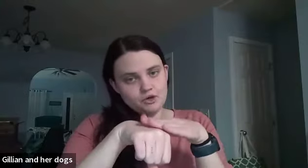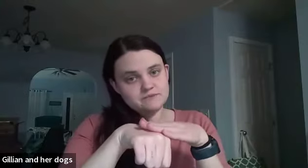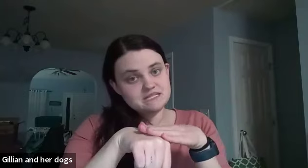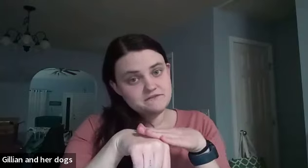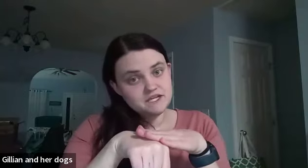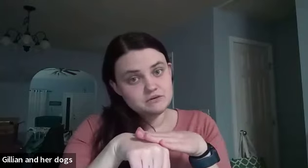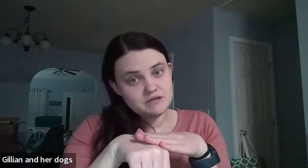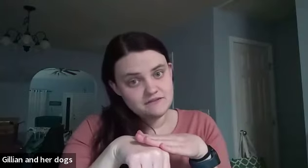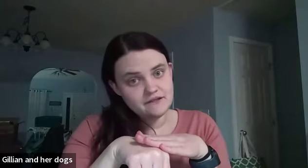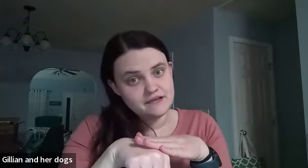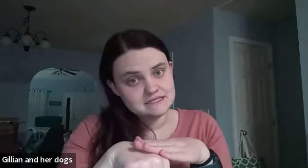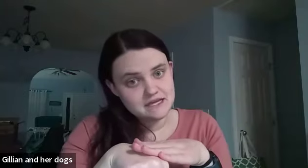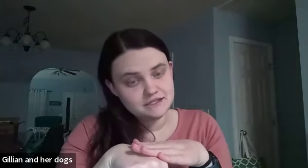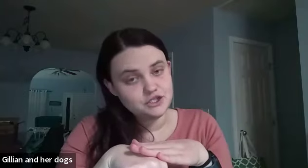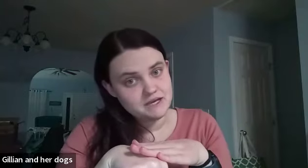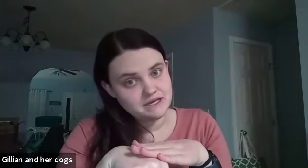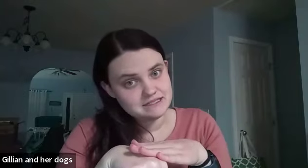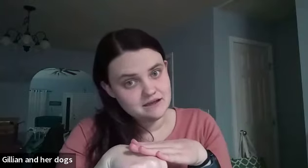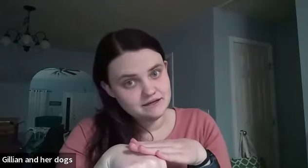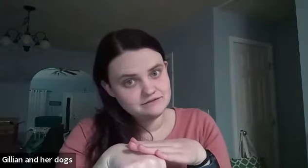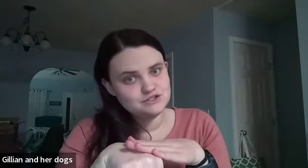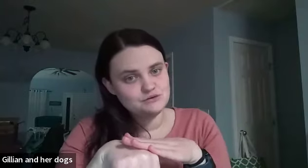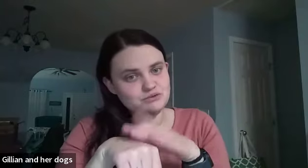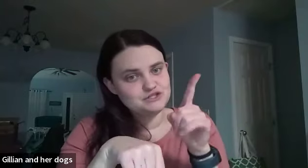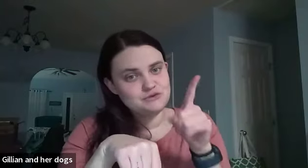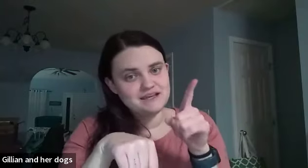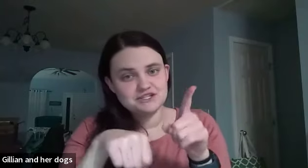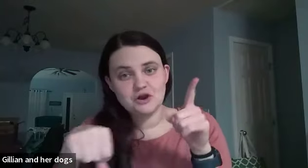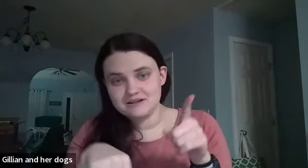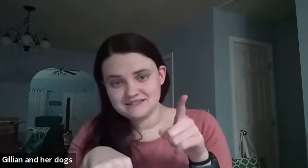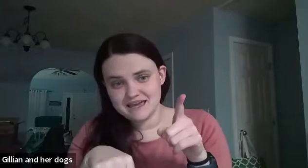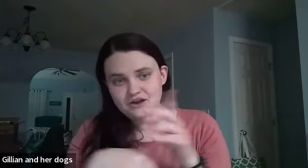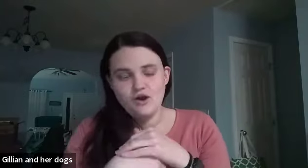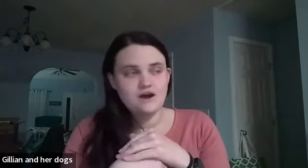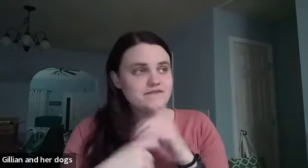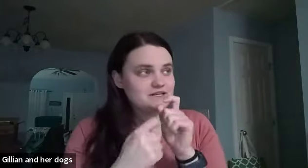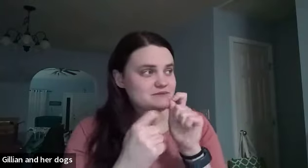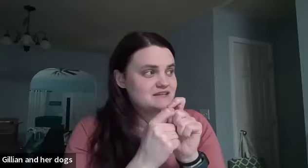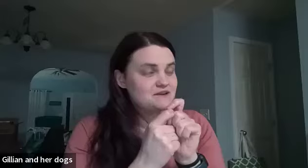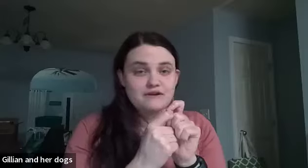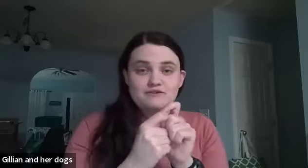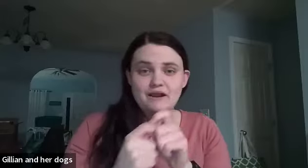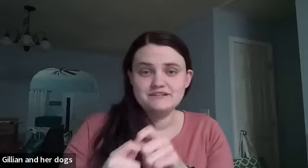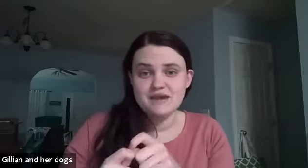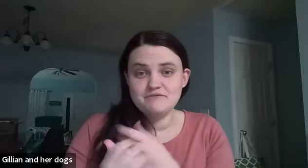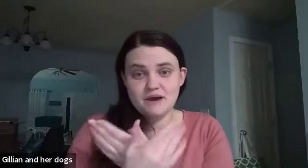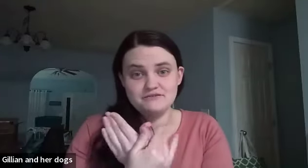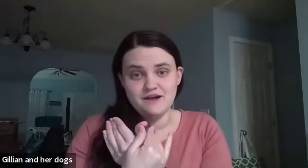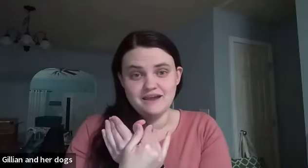more specific you get, the less likely you may get a sign. So please do not get your heart set on a very specific, very rare type of butterfly